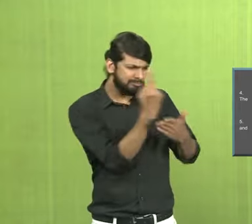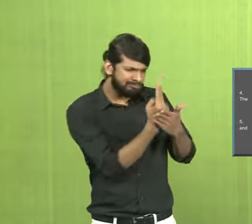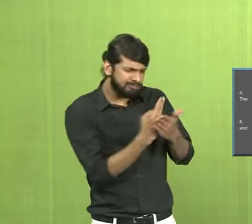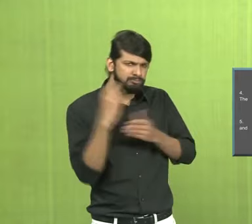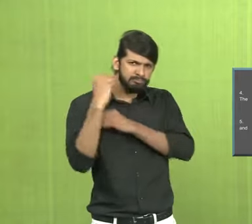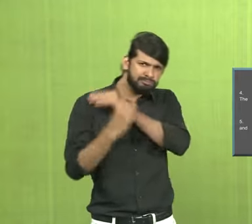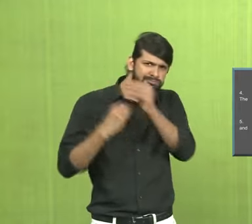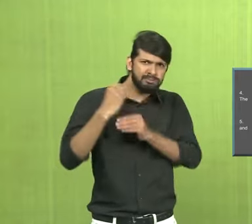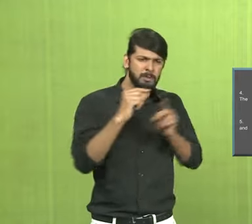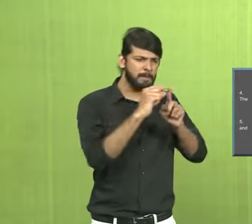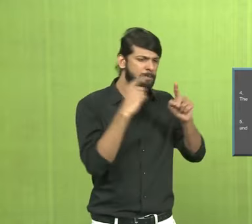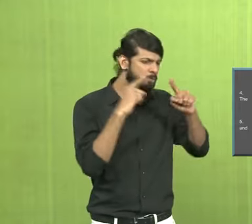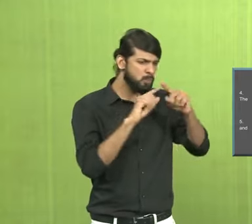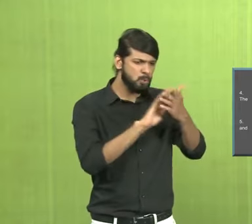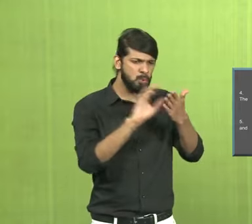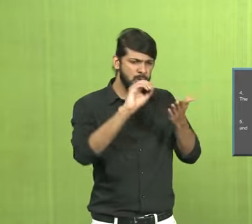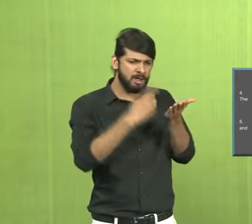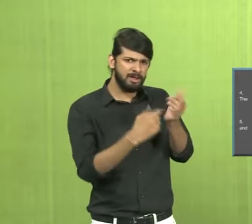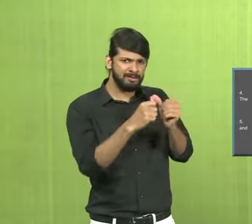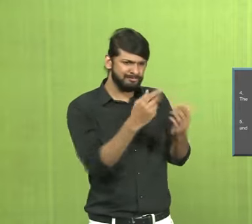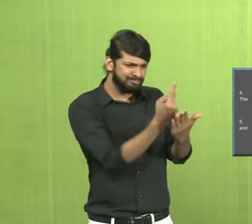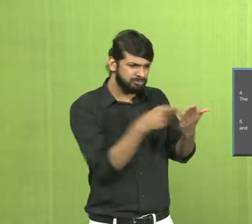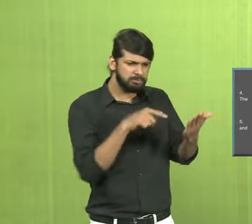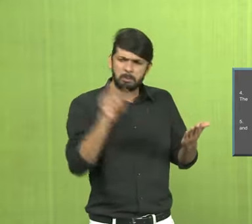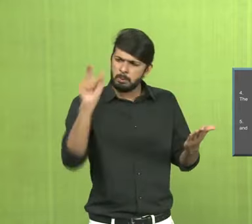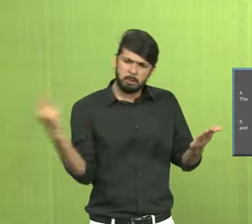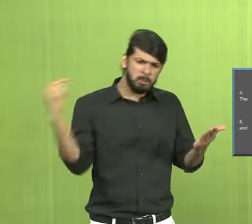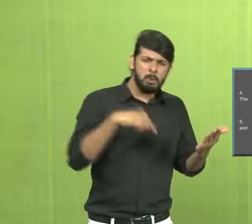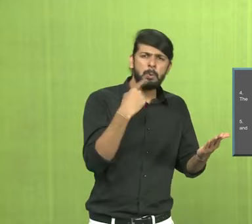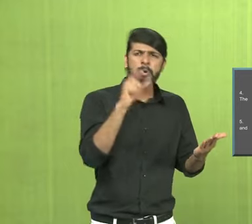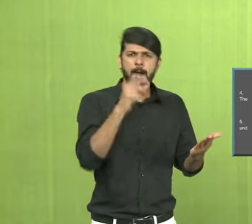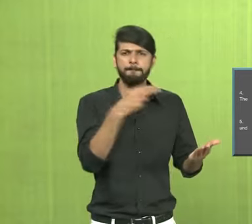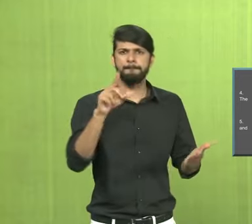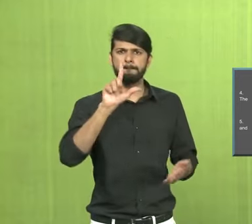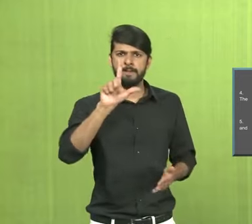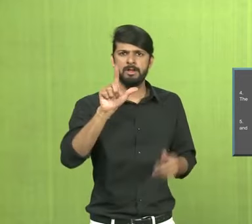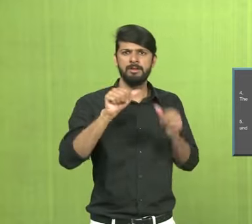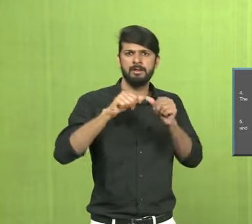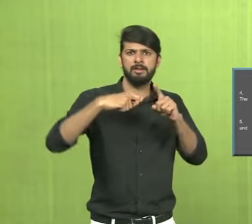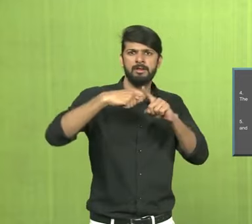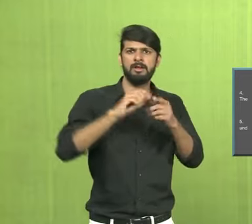the traditional painter of Pithora murals is called Lakhindara.